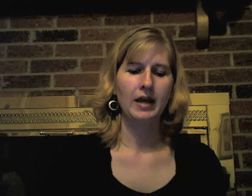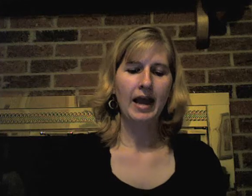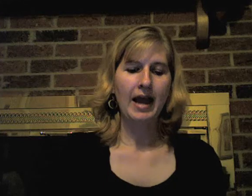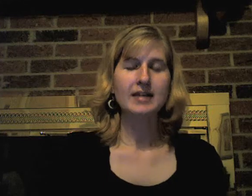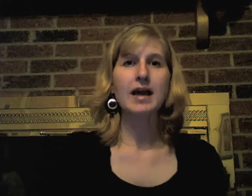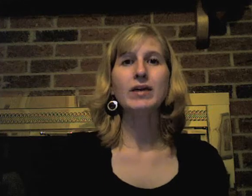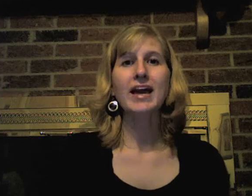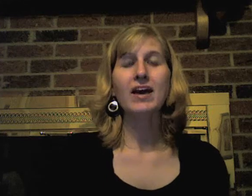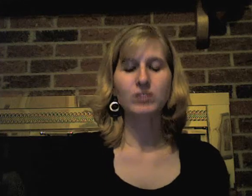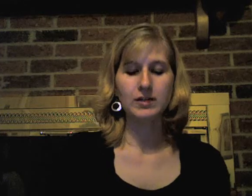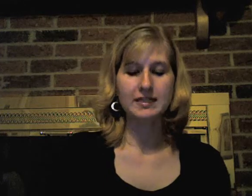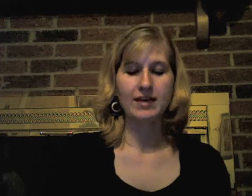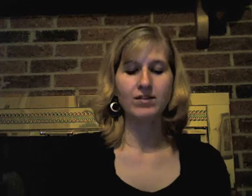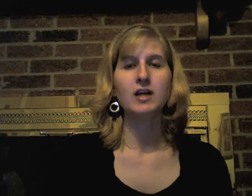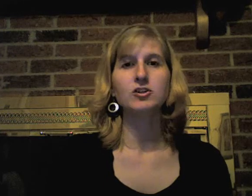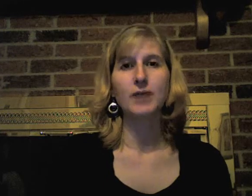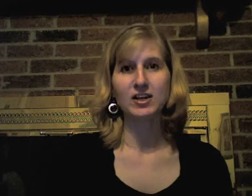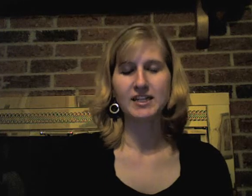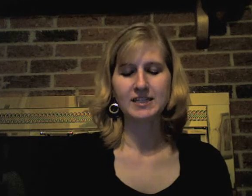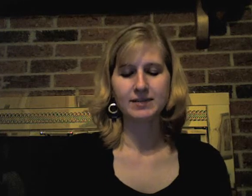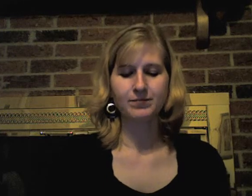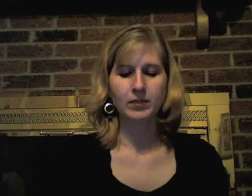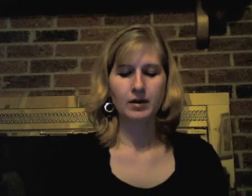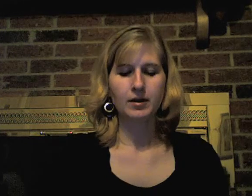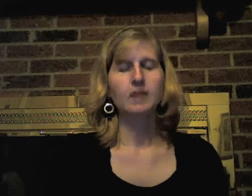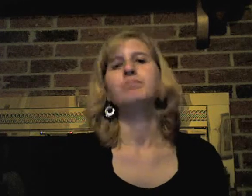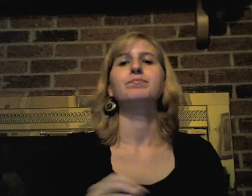Now we have Unit 7, directions.